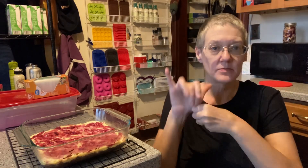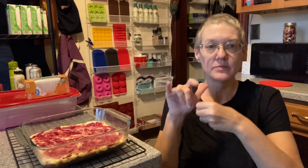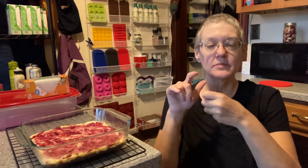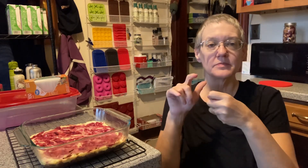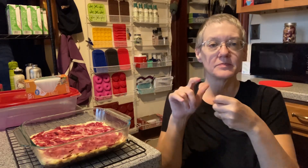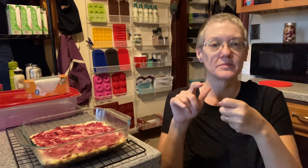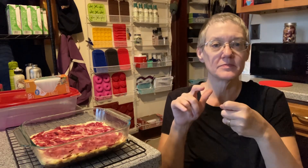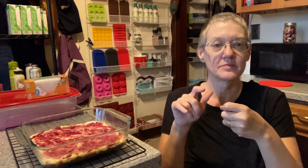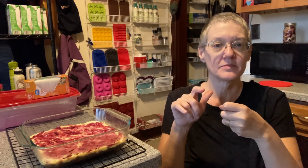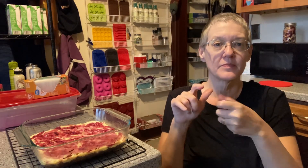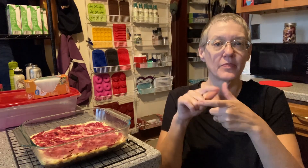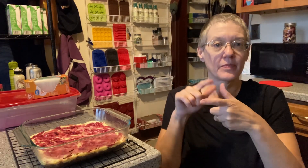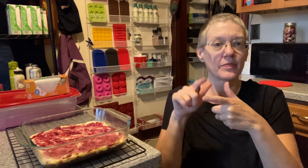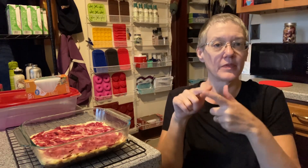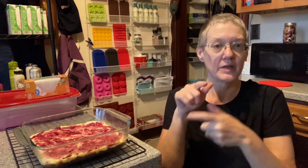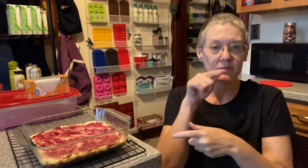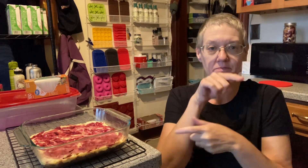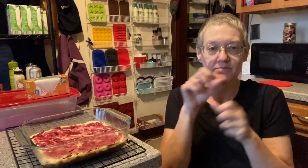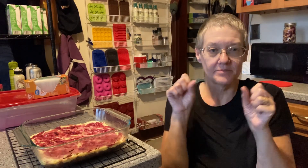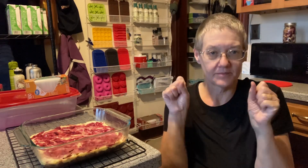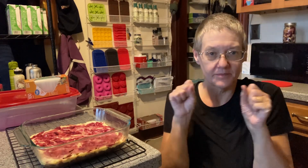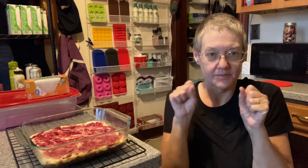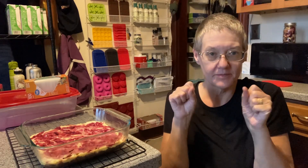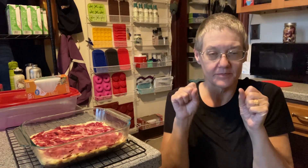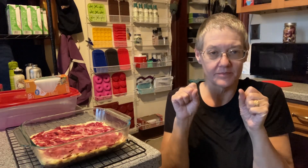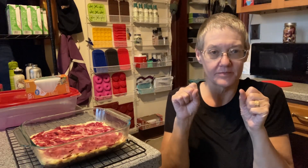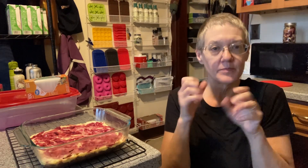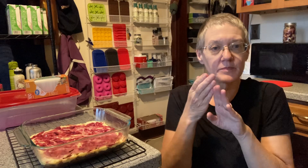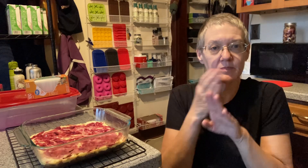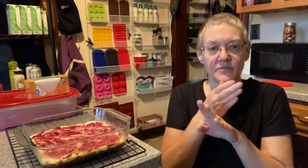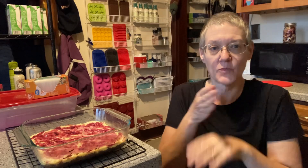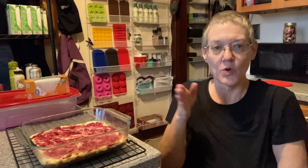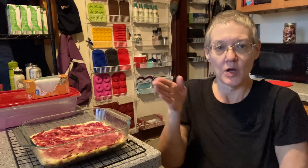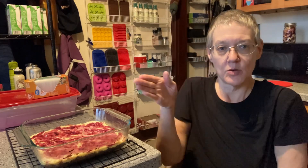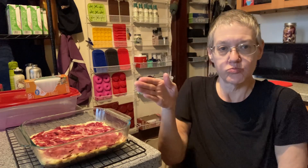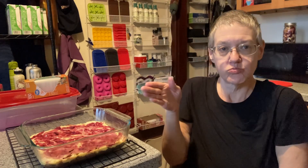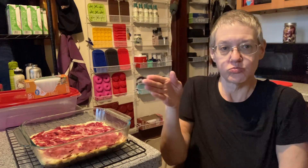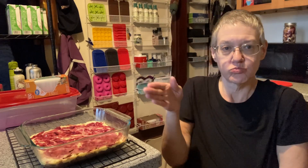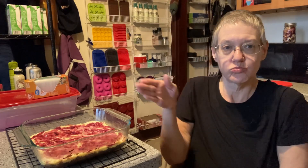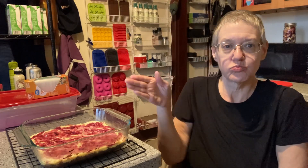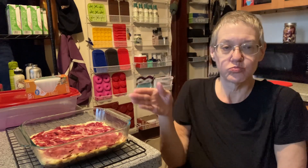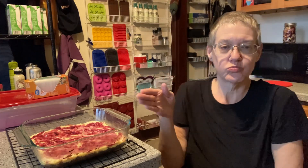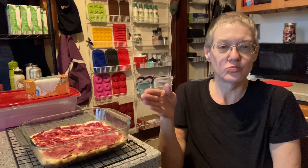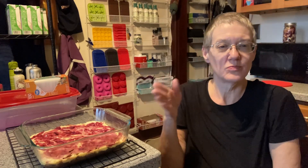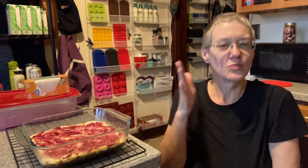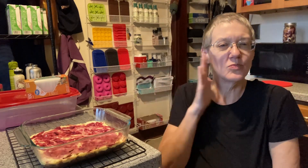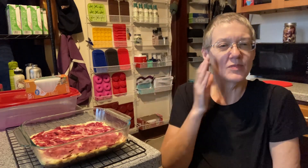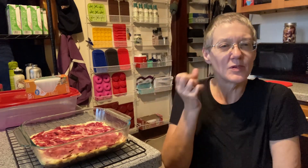Now let it cool fully and then refrigerate it before you cut it. It'll hold its shape better.